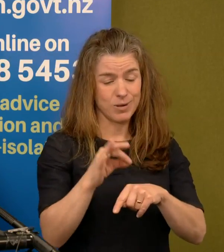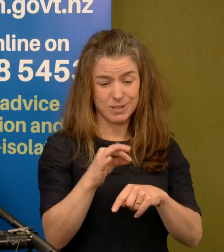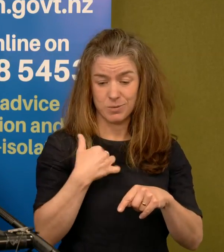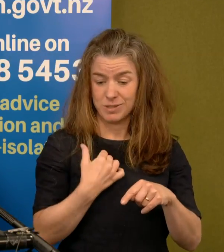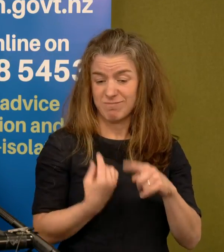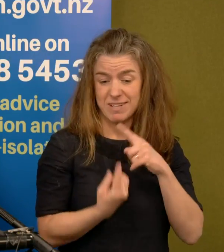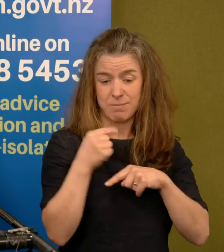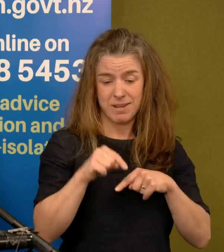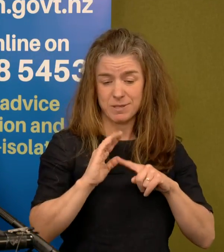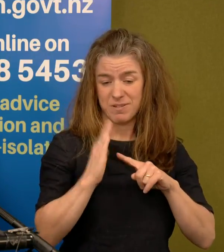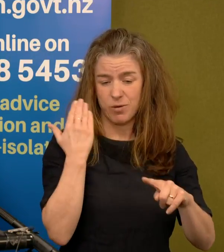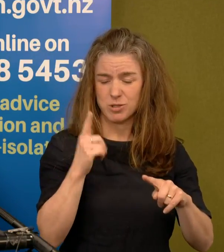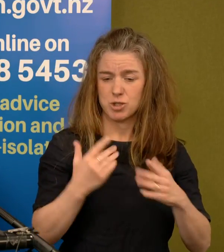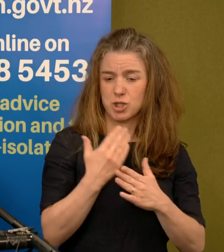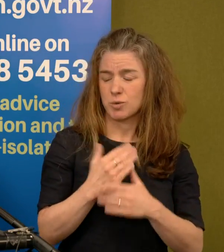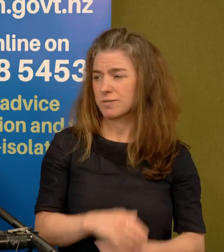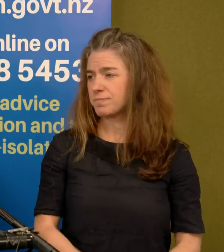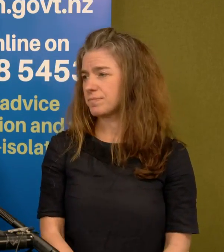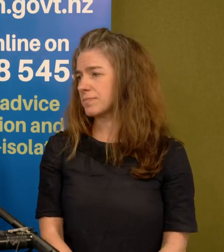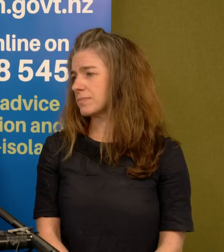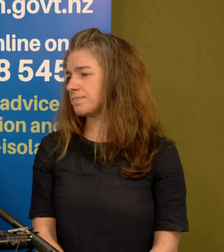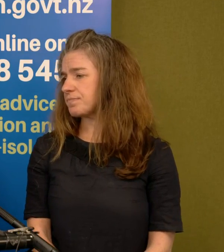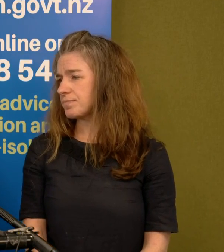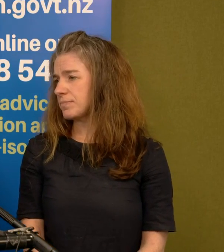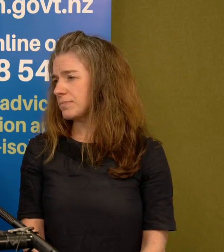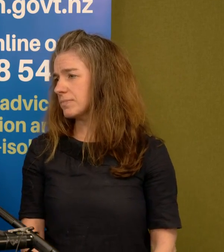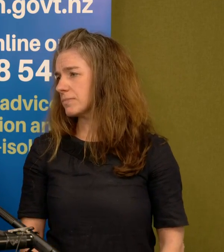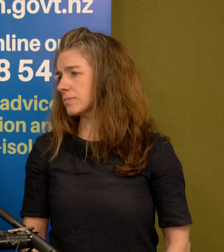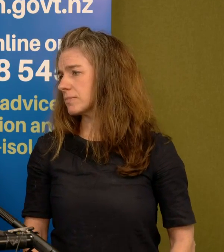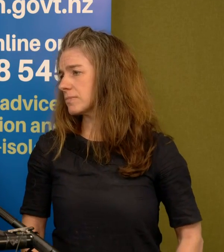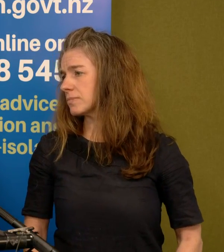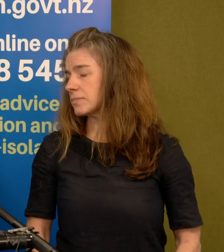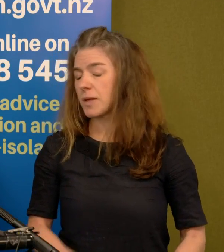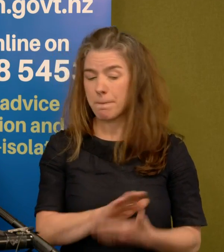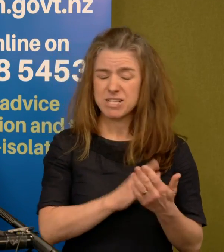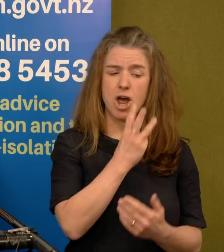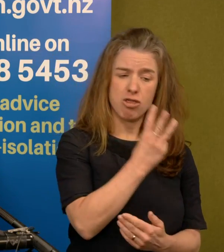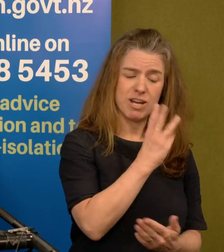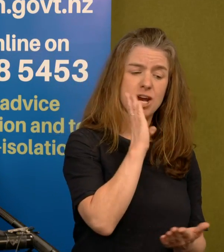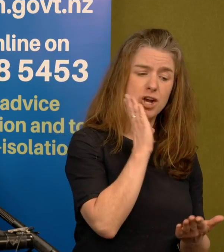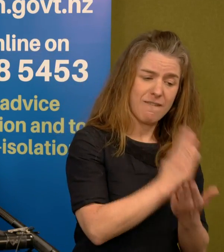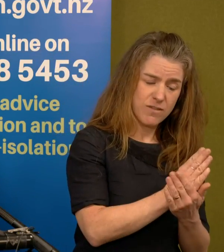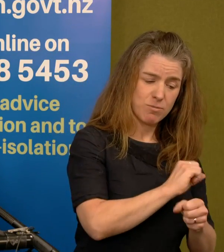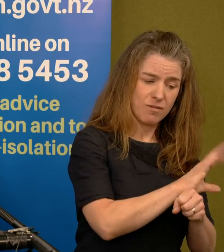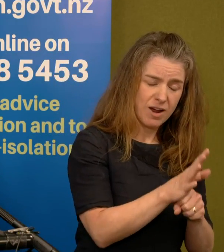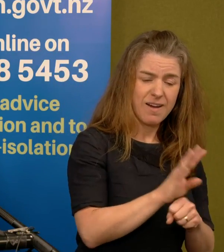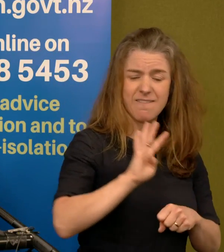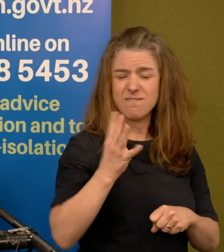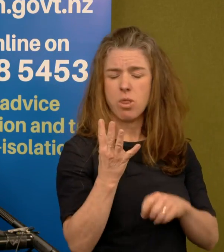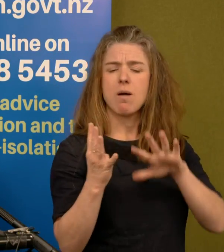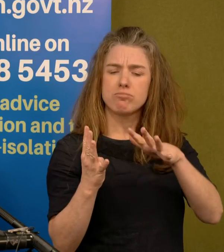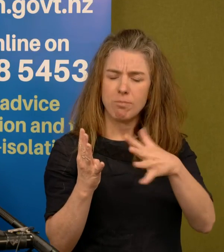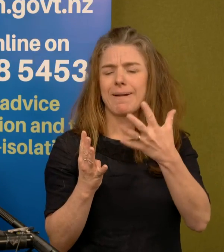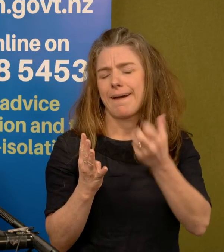look at that. Okay. So for our terminology, just because we love terminology, we'd go 3 confirmed cases with a 4th probable case.